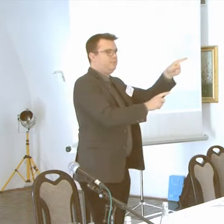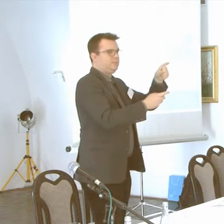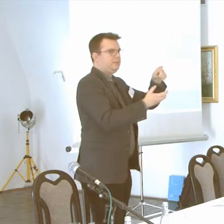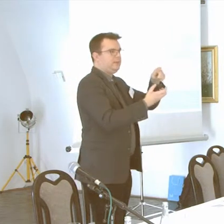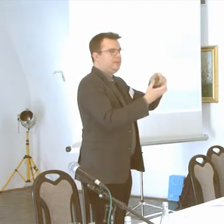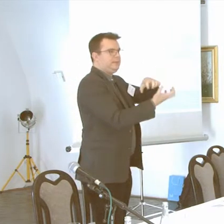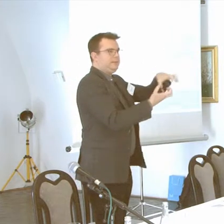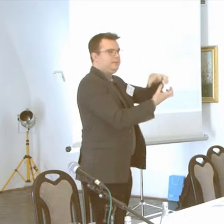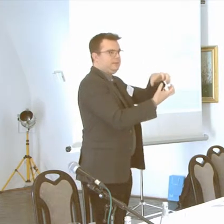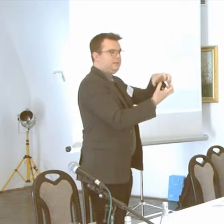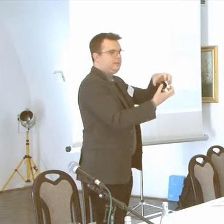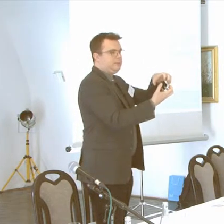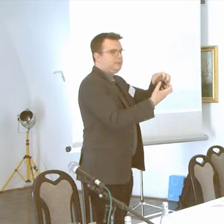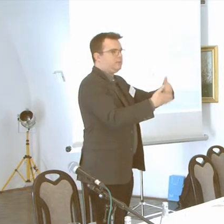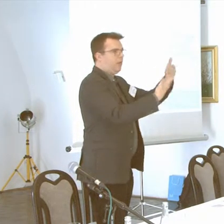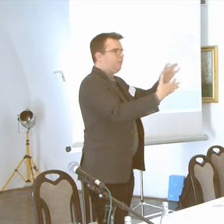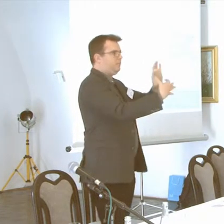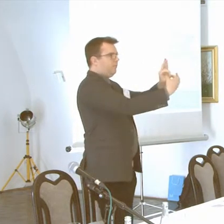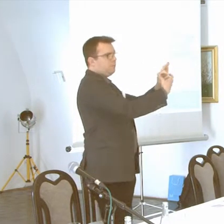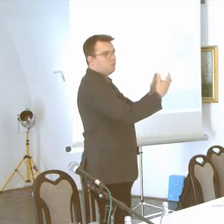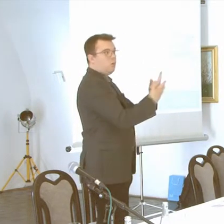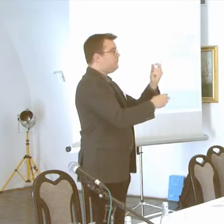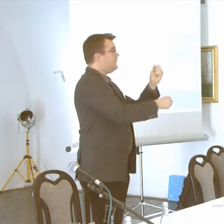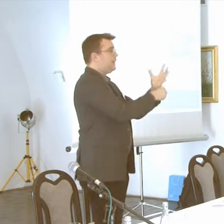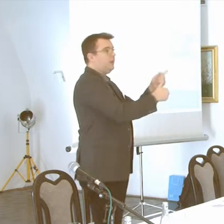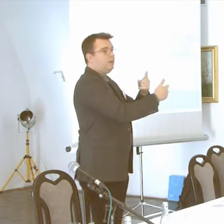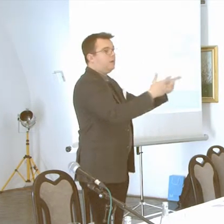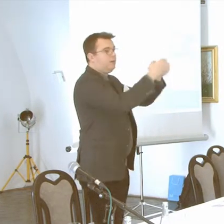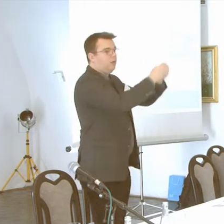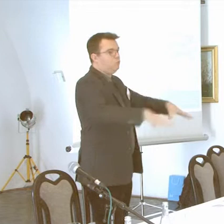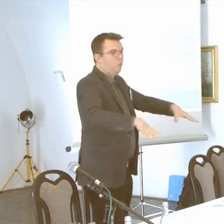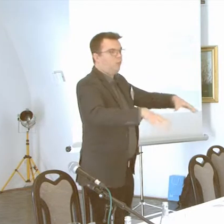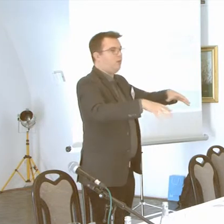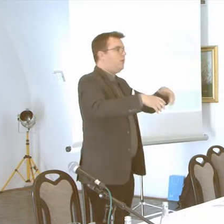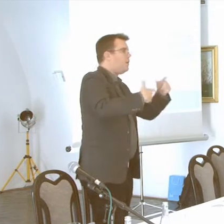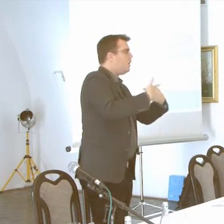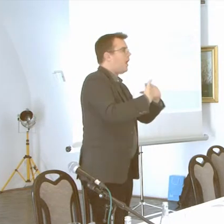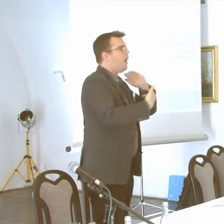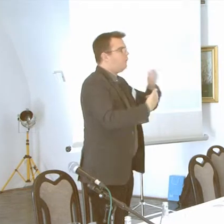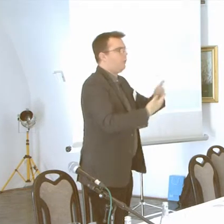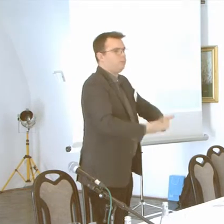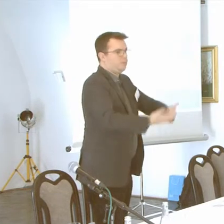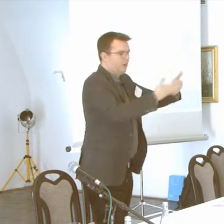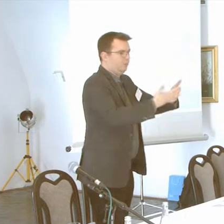are in getting contact with emergency centers, crisis, help, whatever, in a case of catastrophe, if they